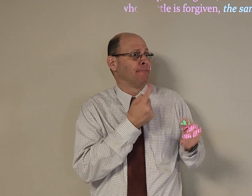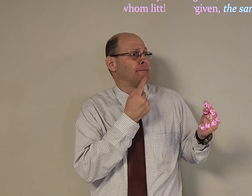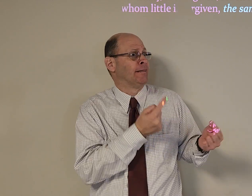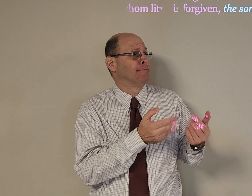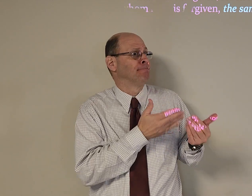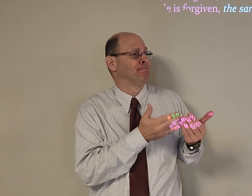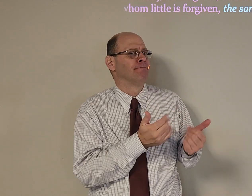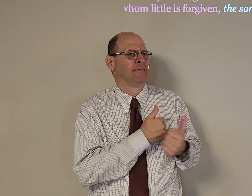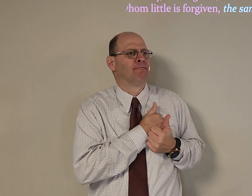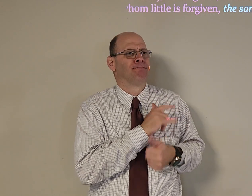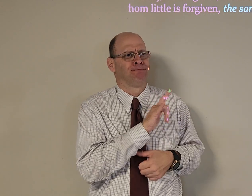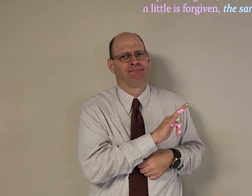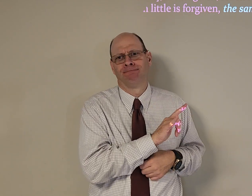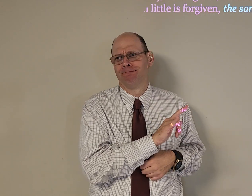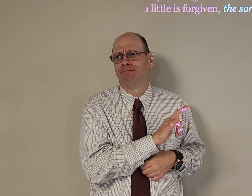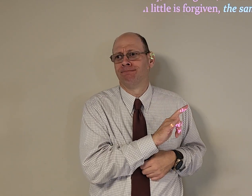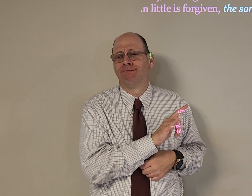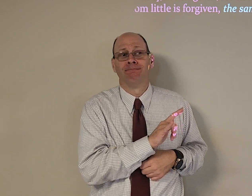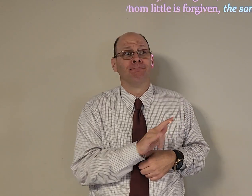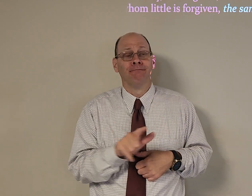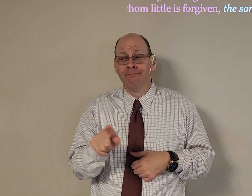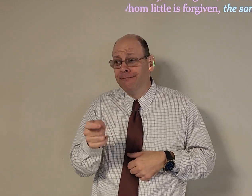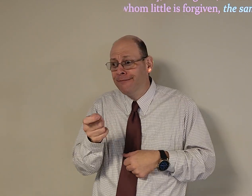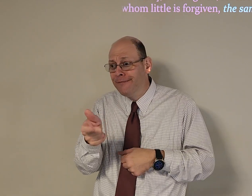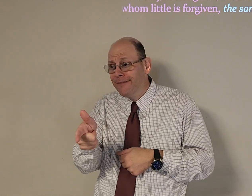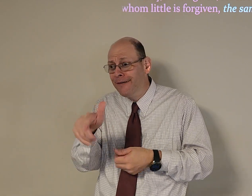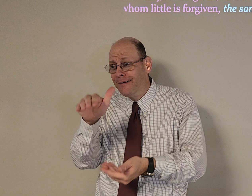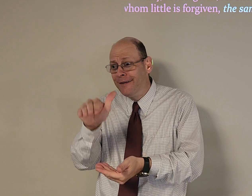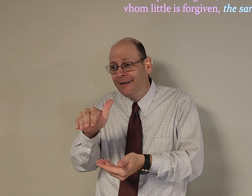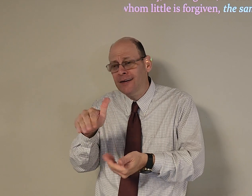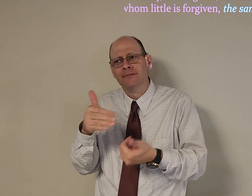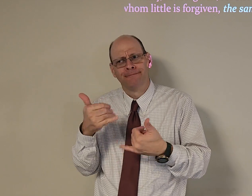Showing love. Sharing love.